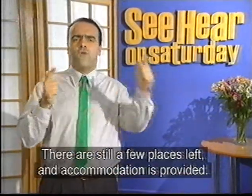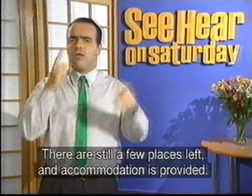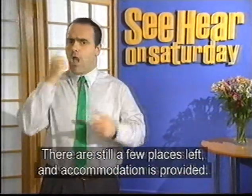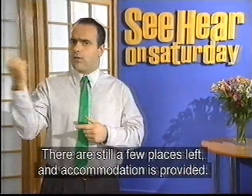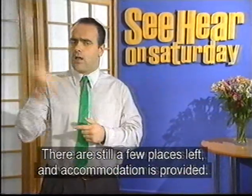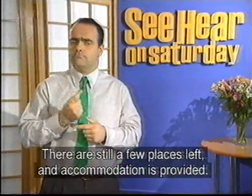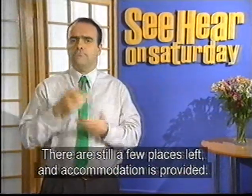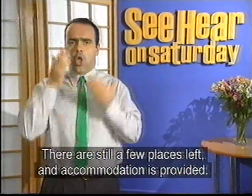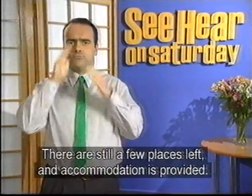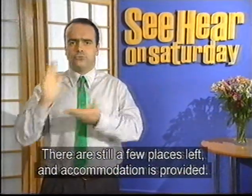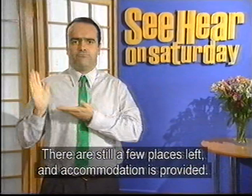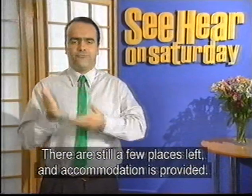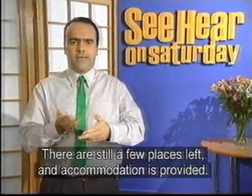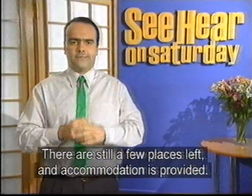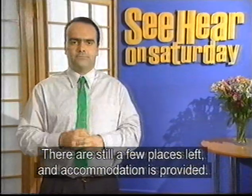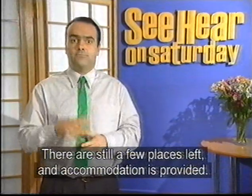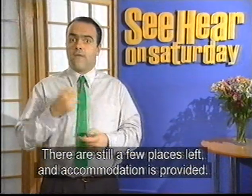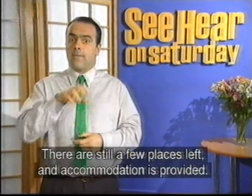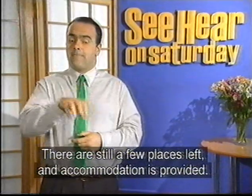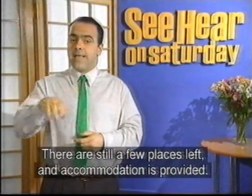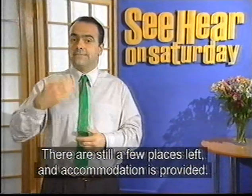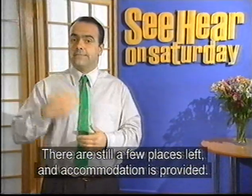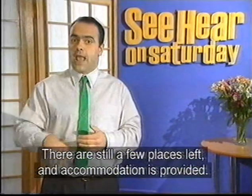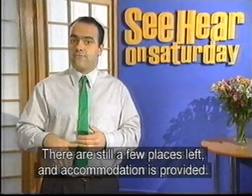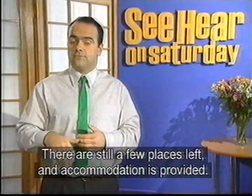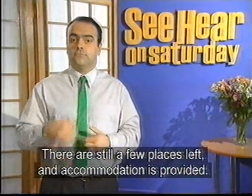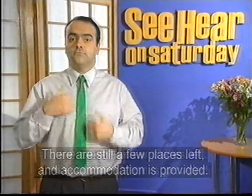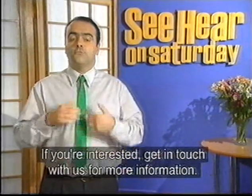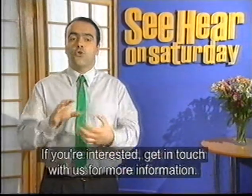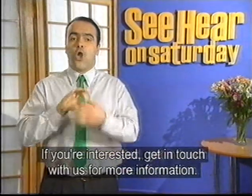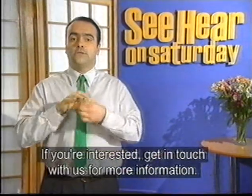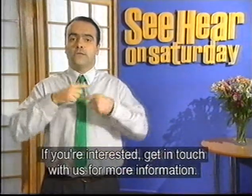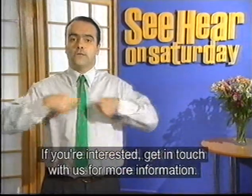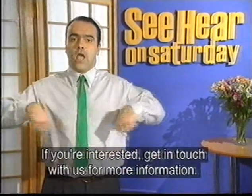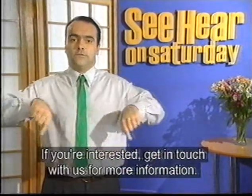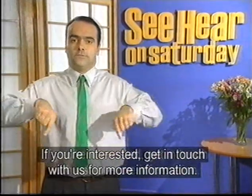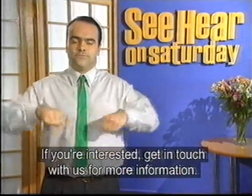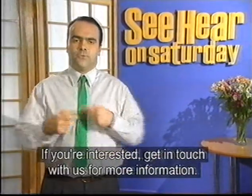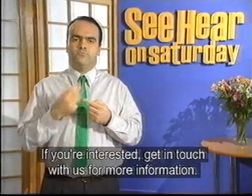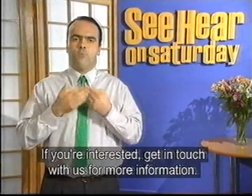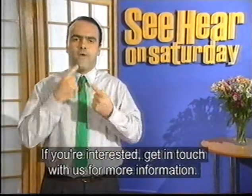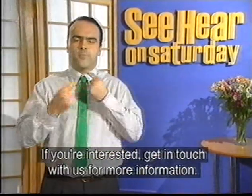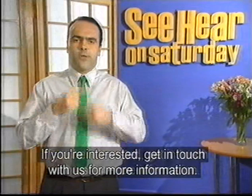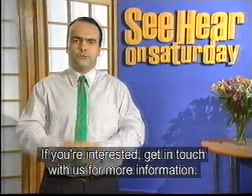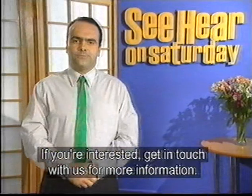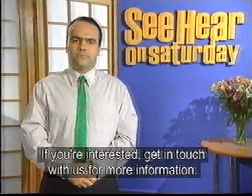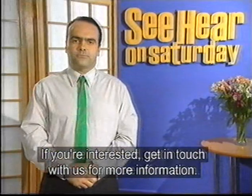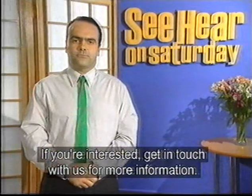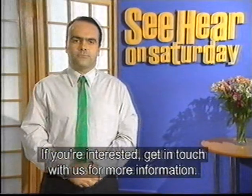left and you can come from any part of the UK as accommodation is provided. If you're interested, get in touch with us for more